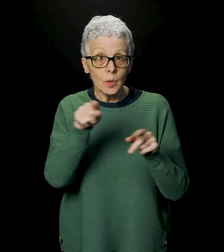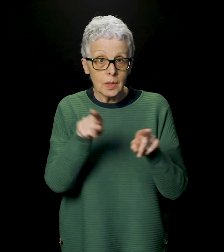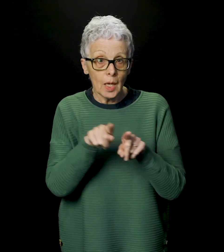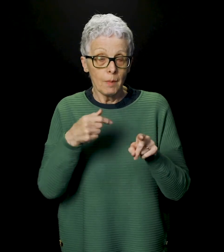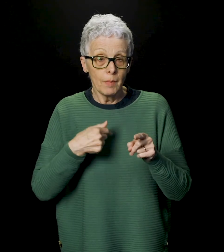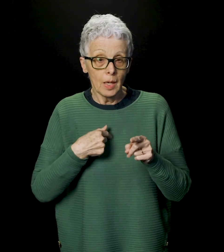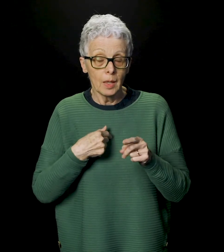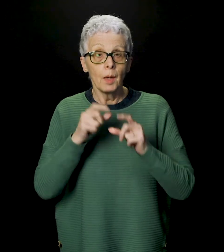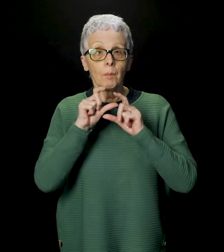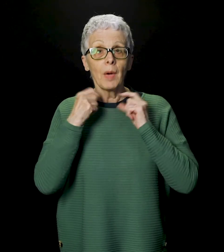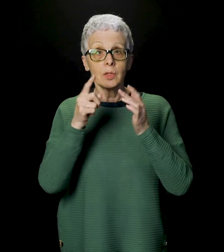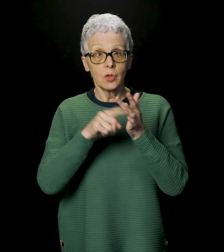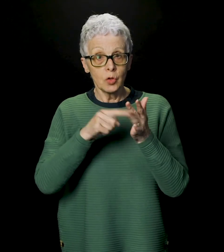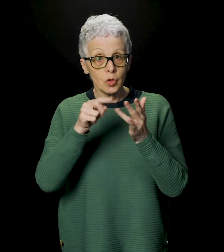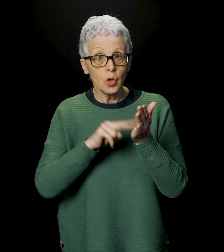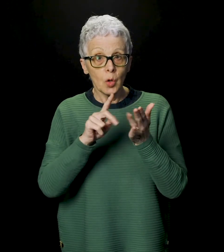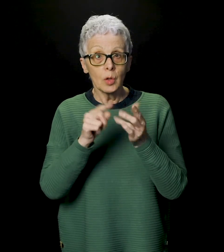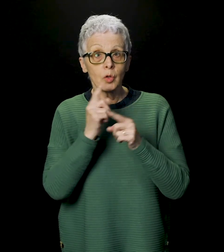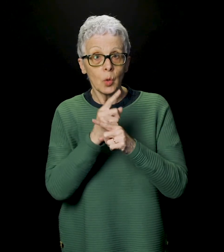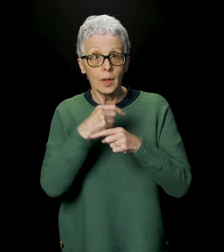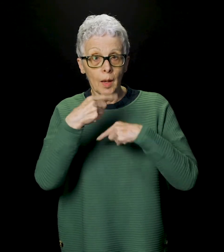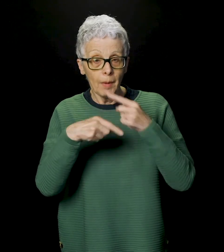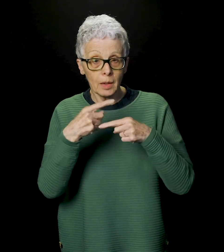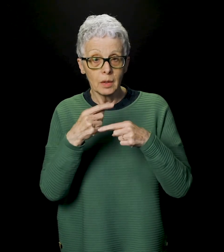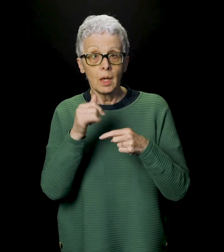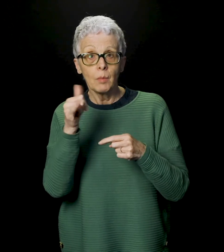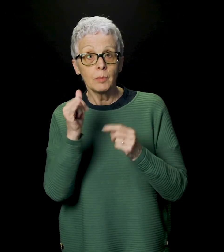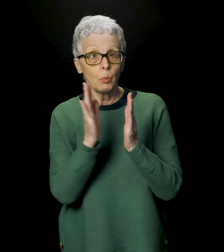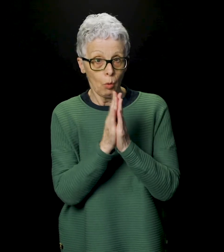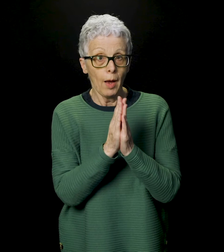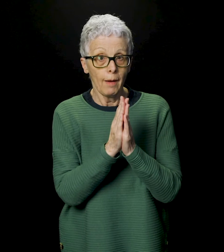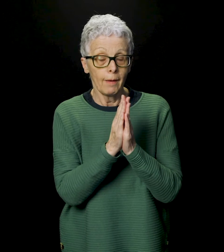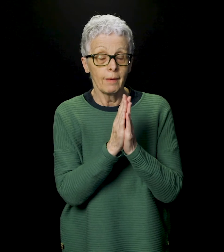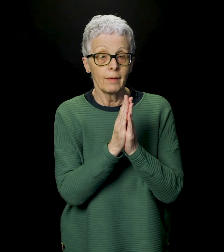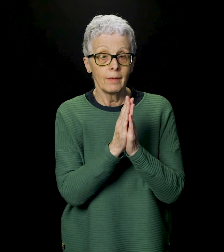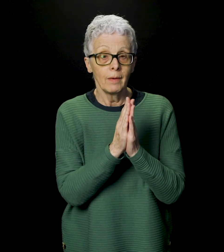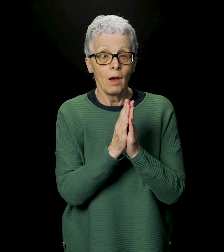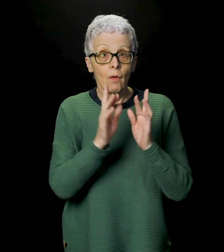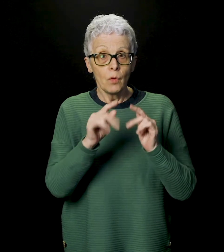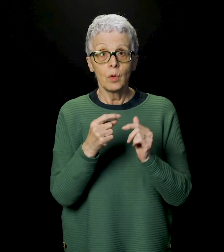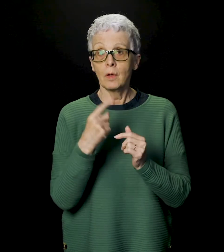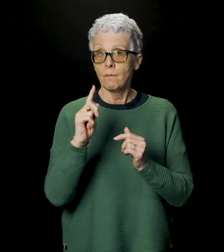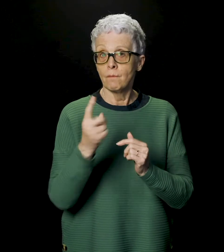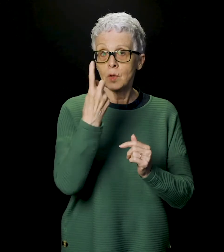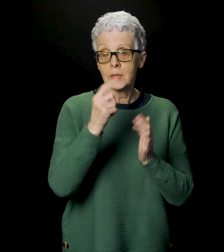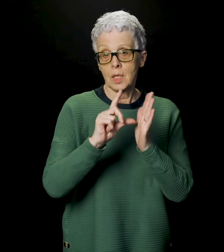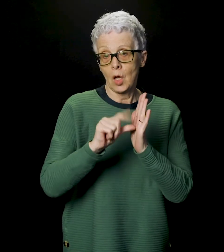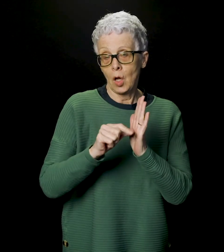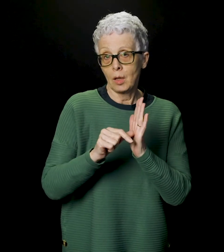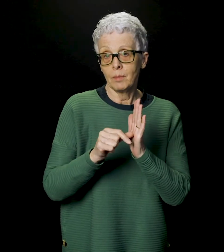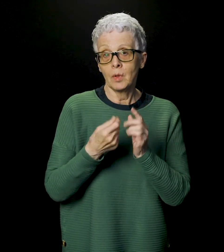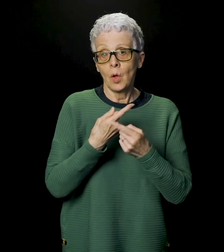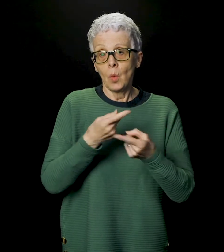that Pastor Jono talked about, if you're one of those people that prayed that prayer for the very first time, we